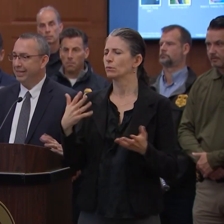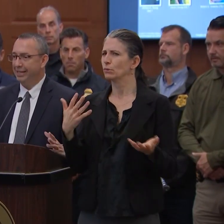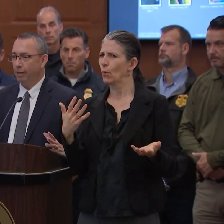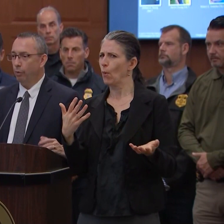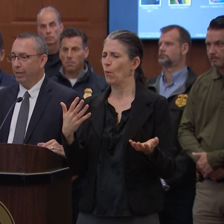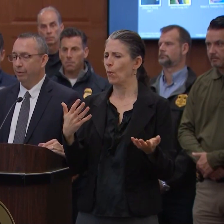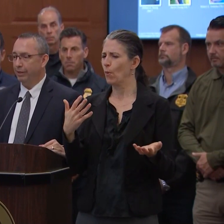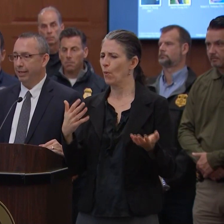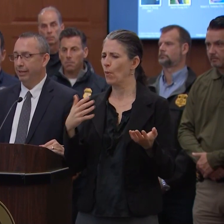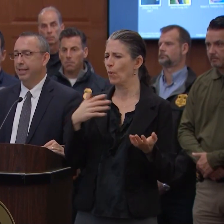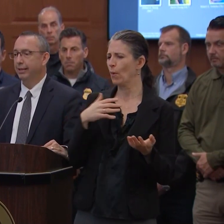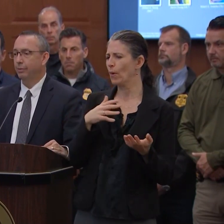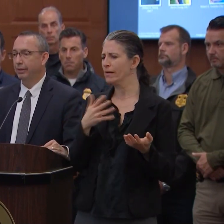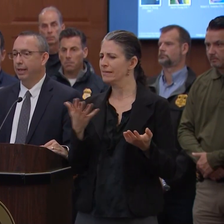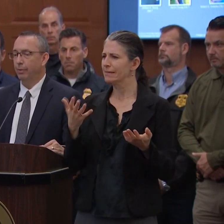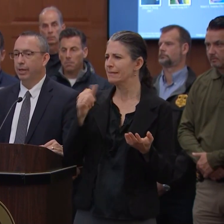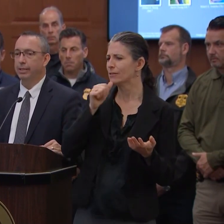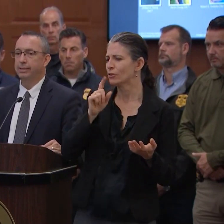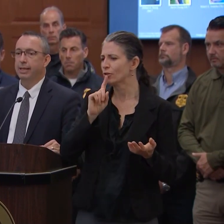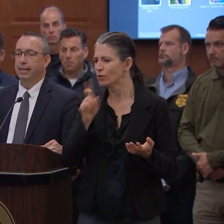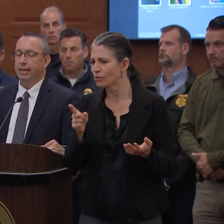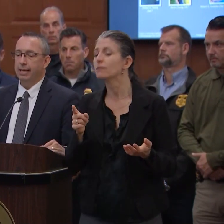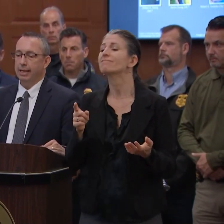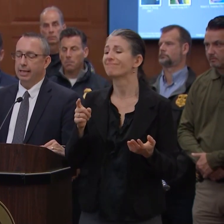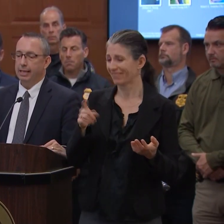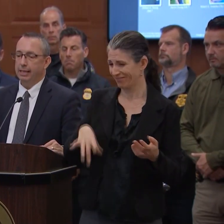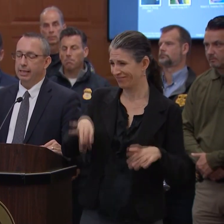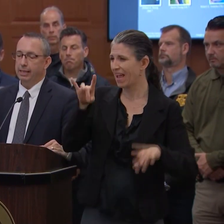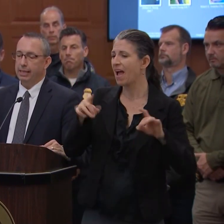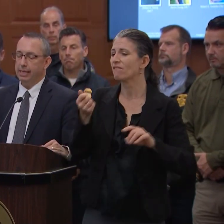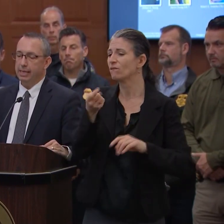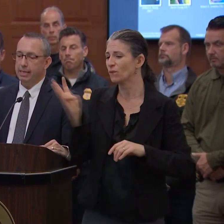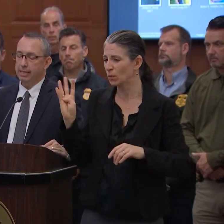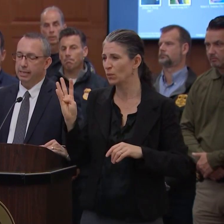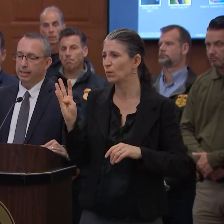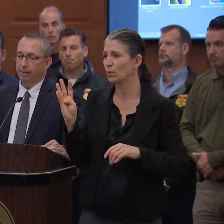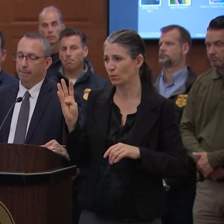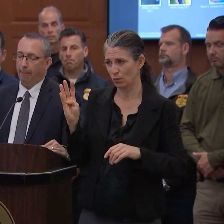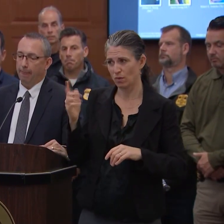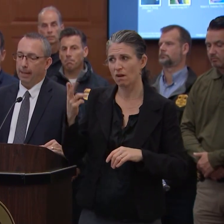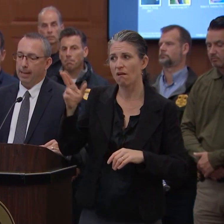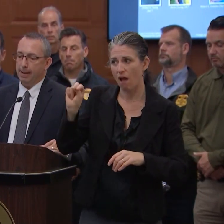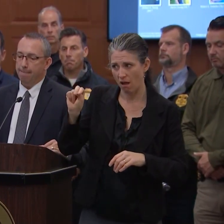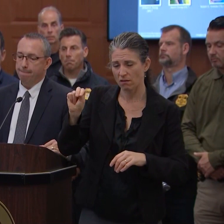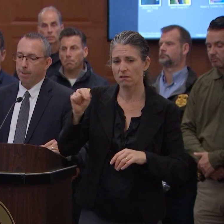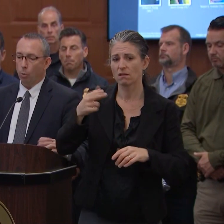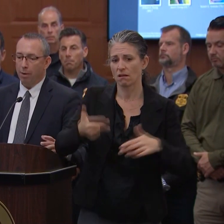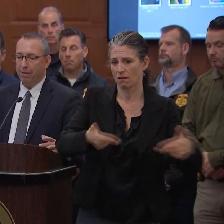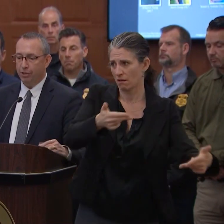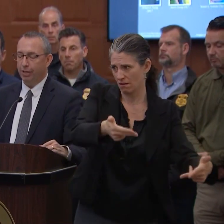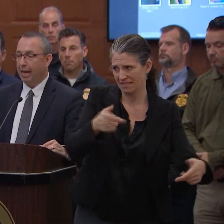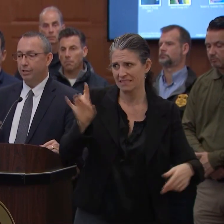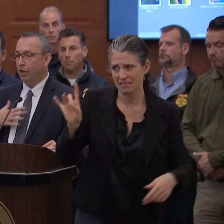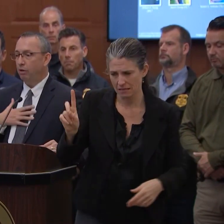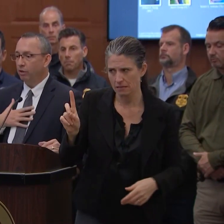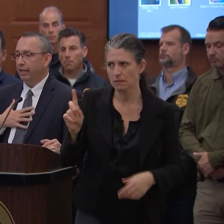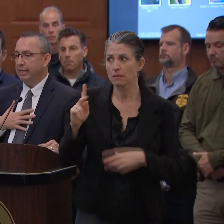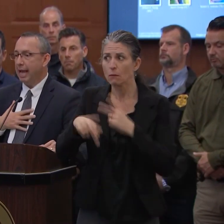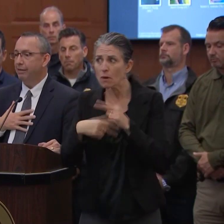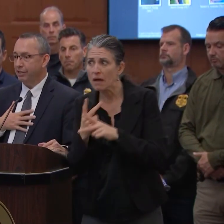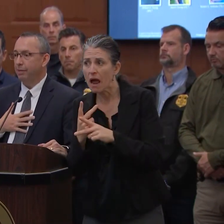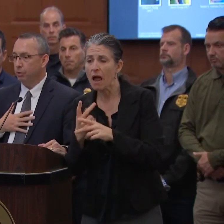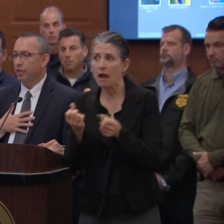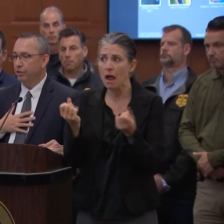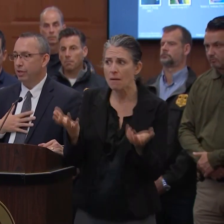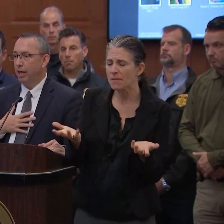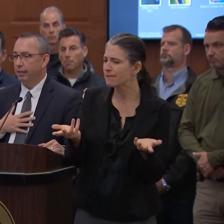at the scene. I won't be able to tell you exactly what that was. The one picture that I saw looked like he